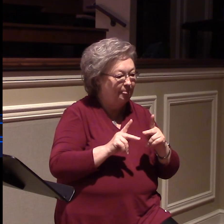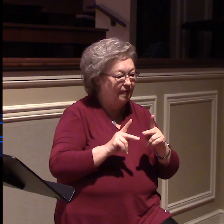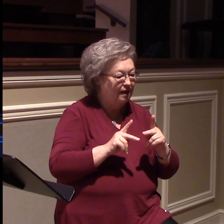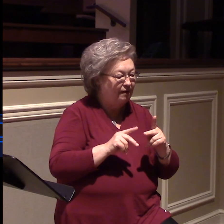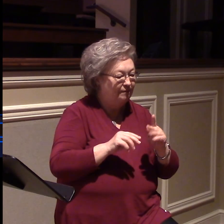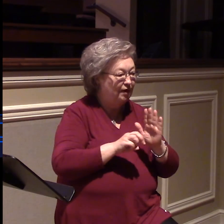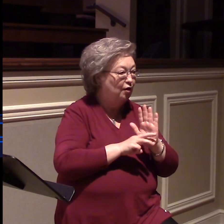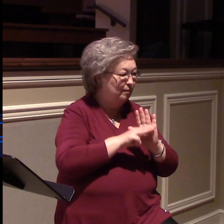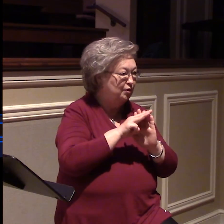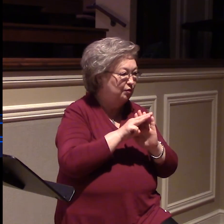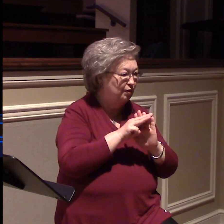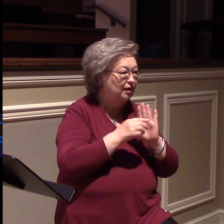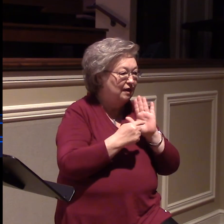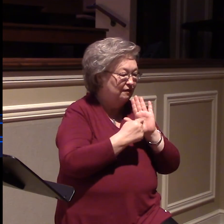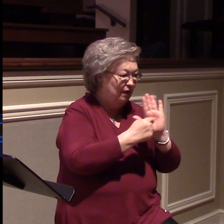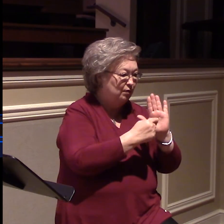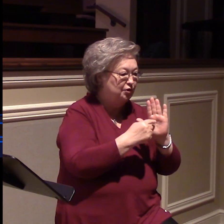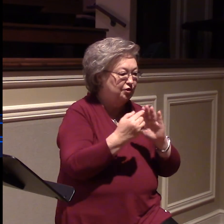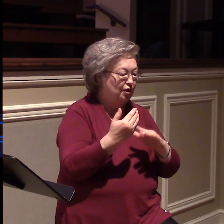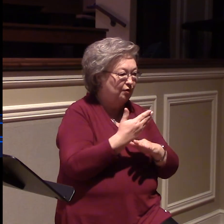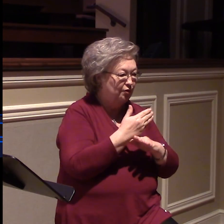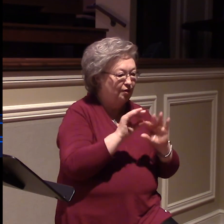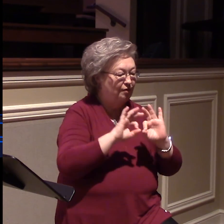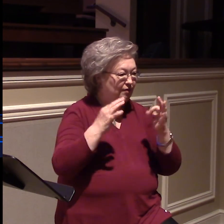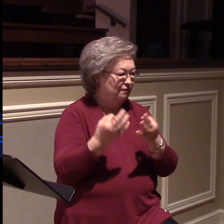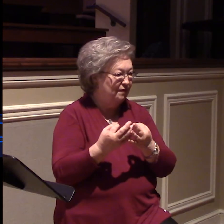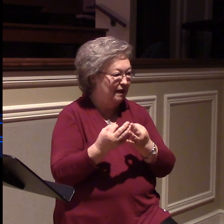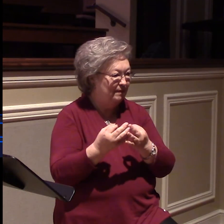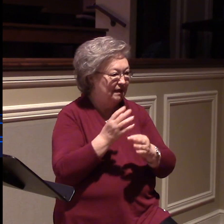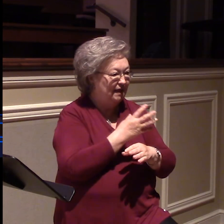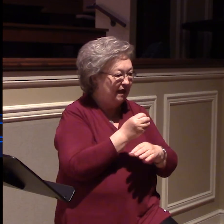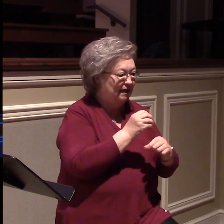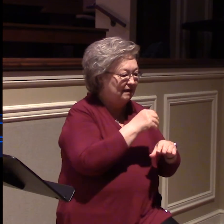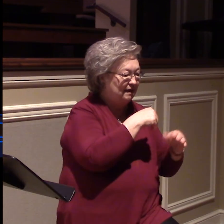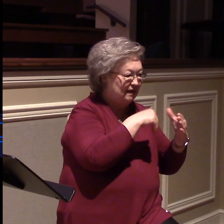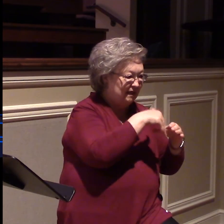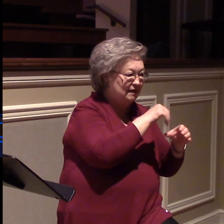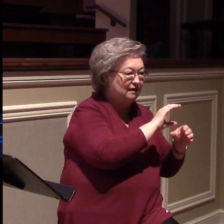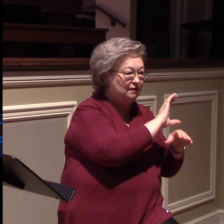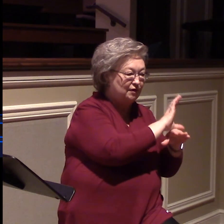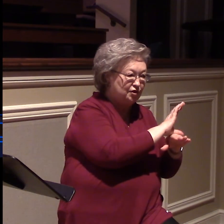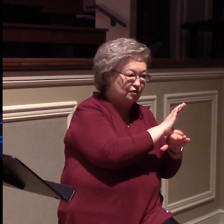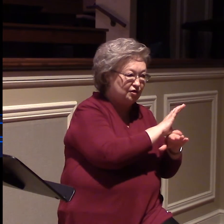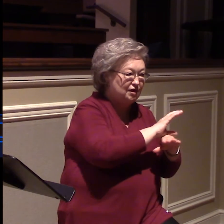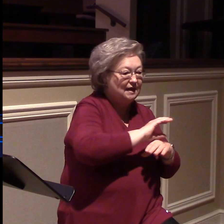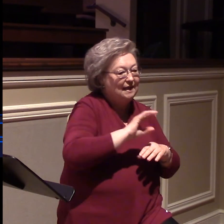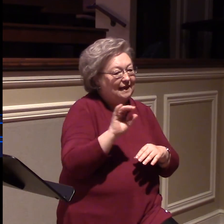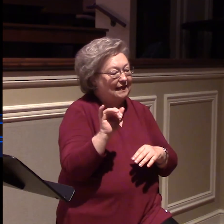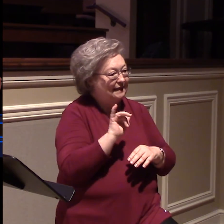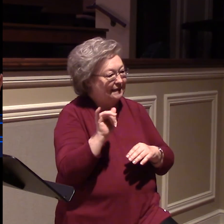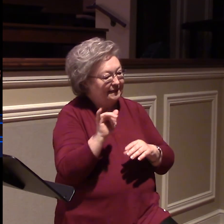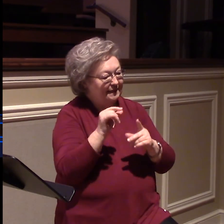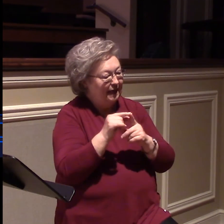the description of the wives here in verse 11, it's the same adjectives that are applied to